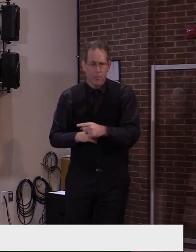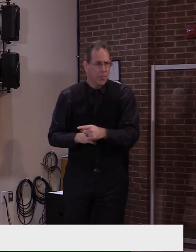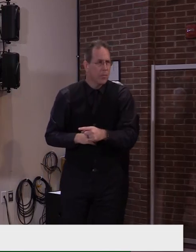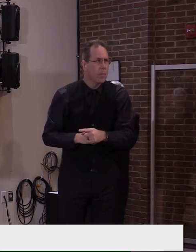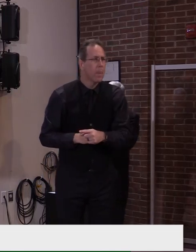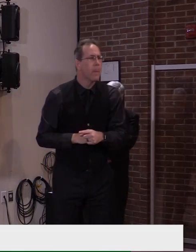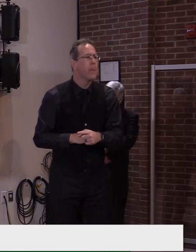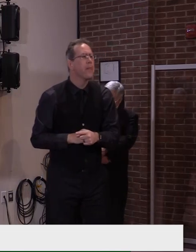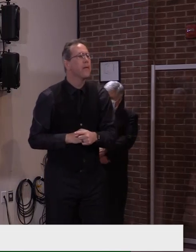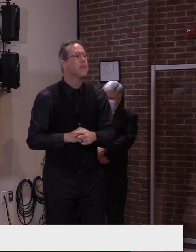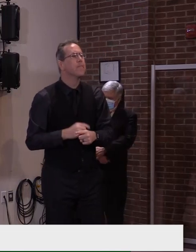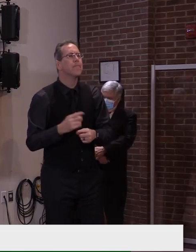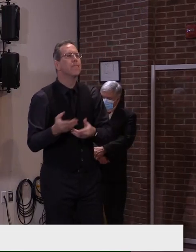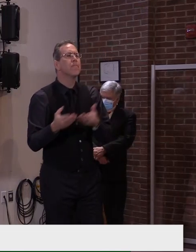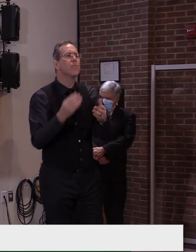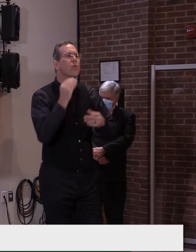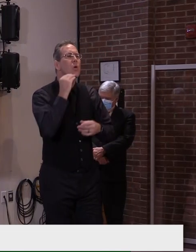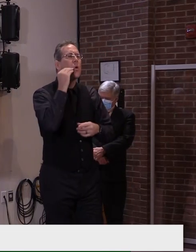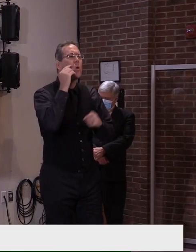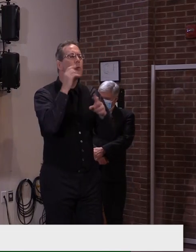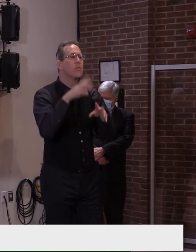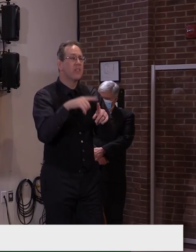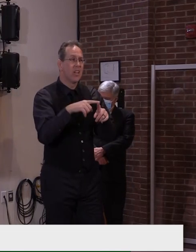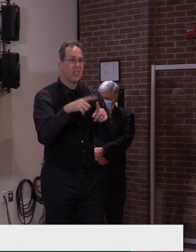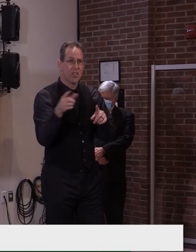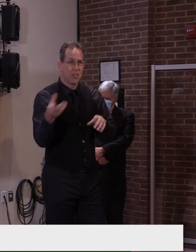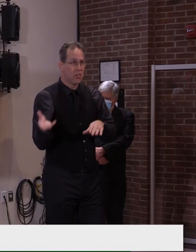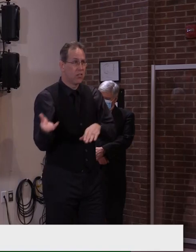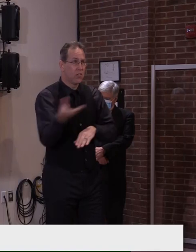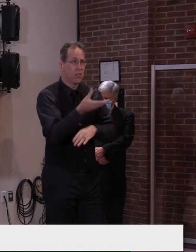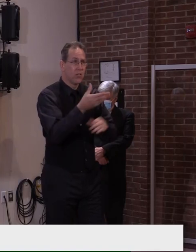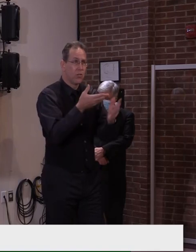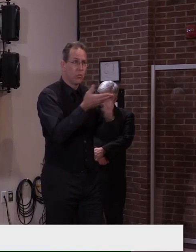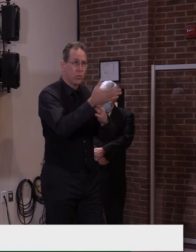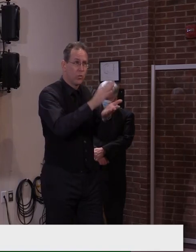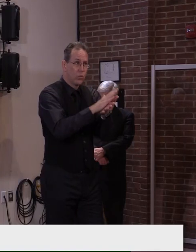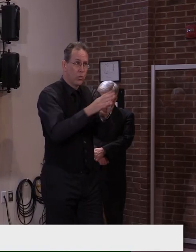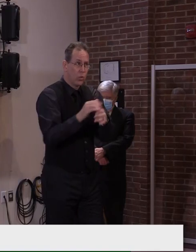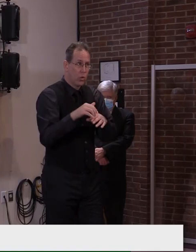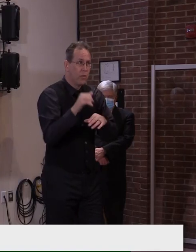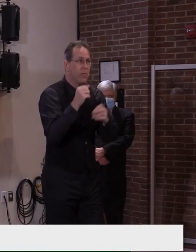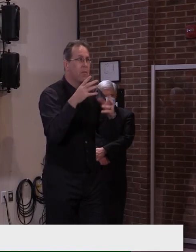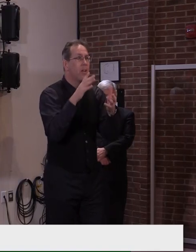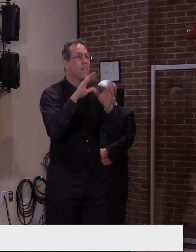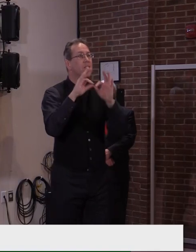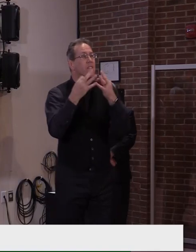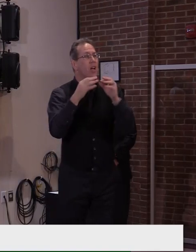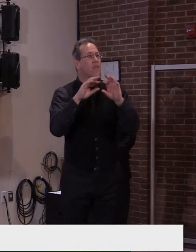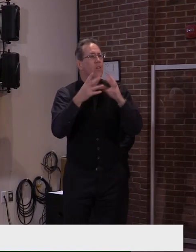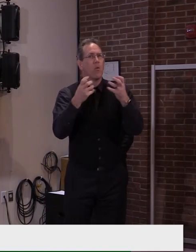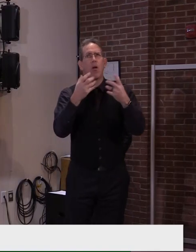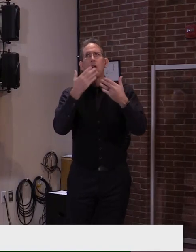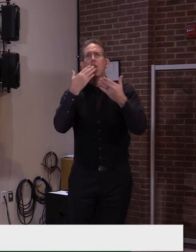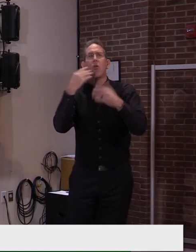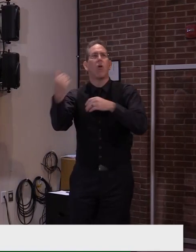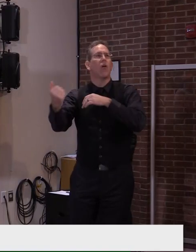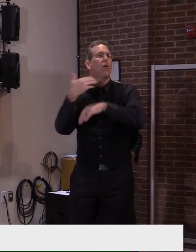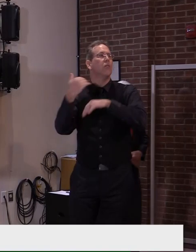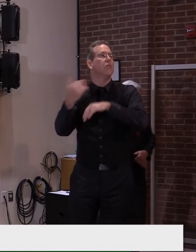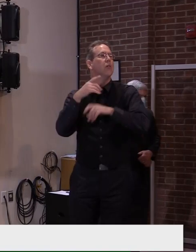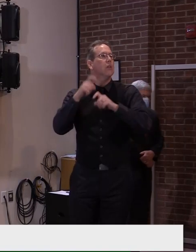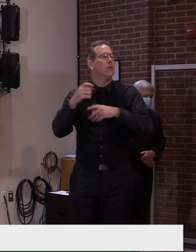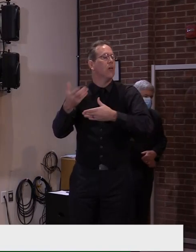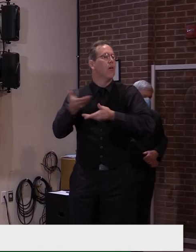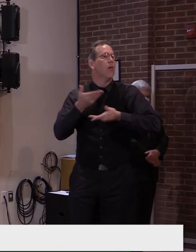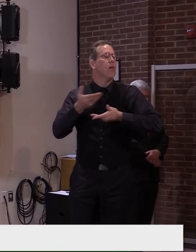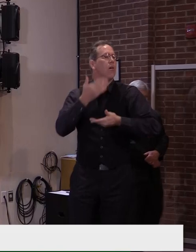in the coming weeks through schools. I'm sure that's going to be welcomed by a lot of families. One of the things that I've heard people very frustrated about is that there's been